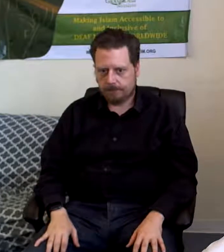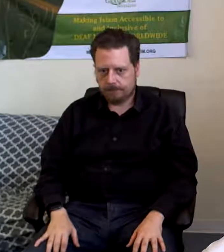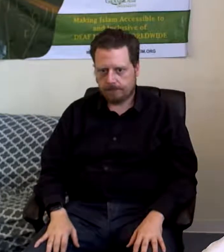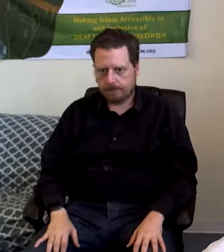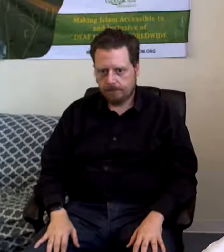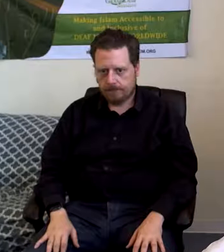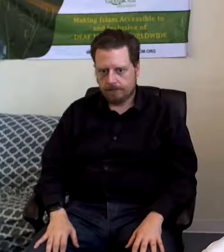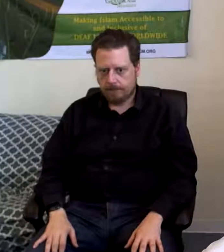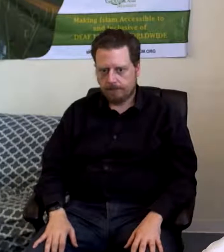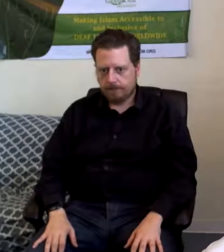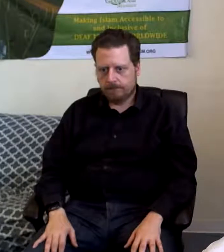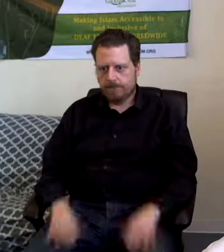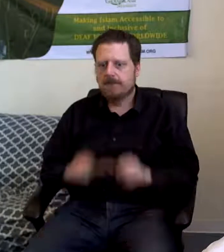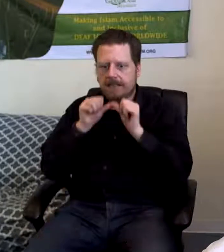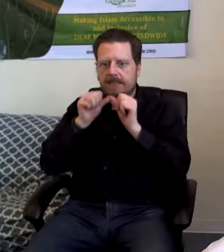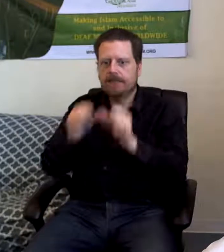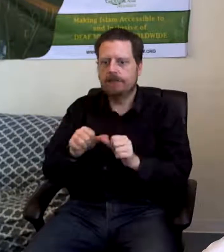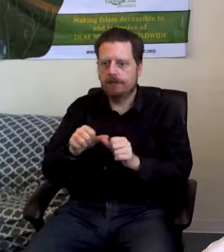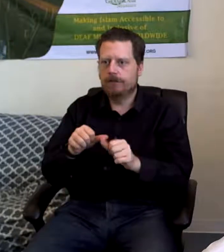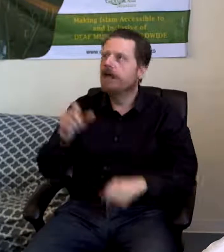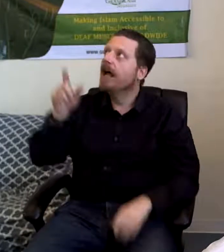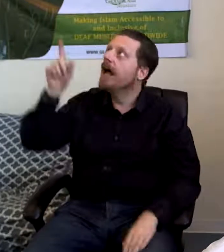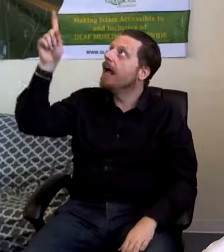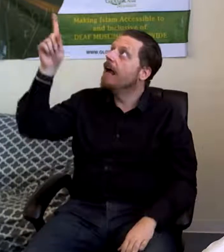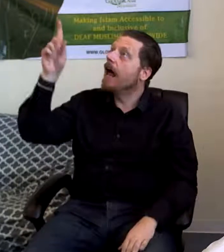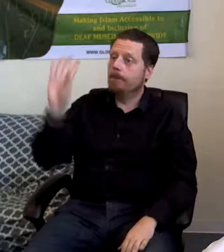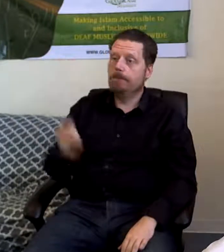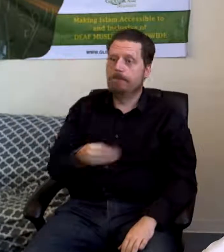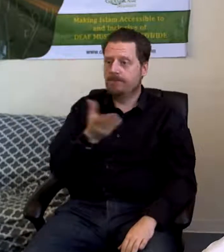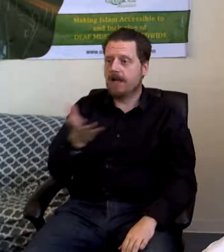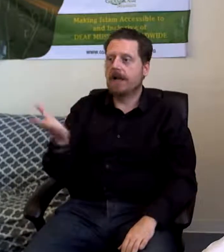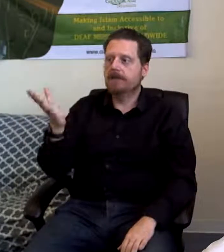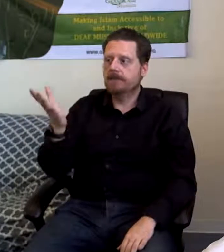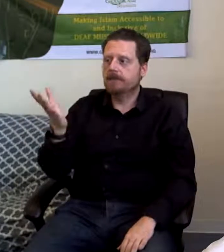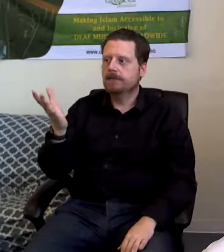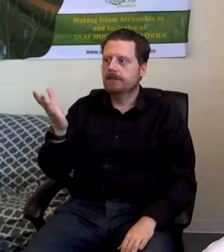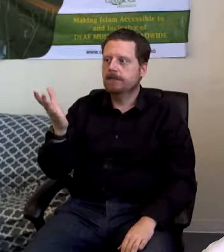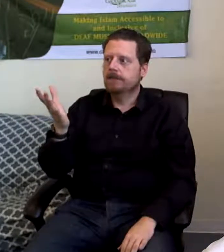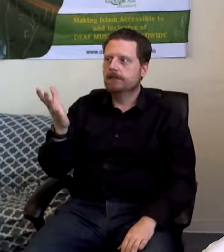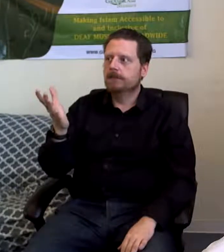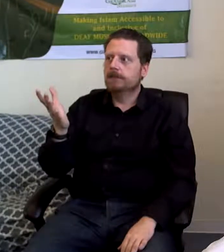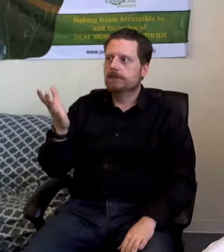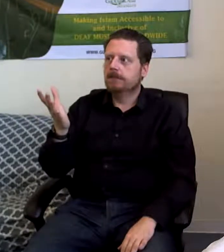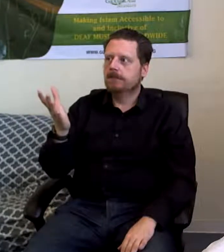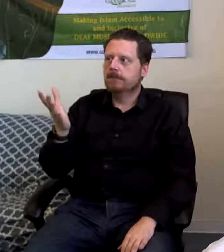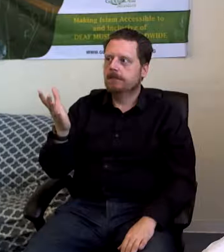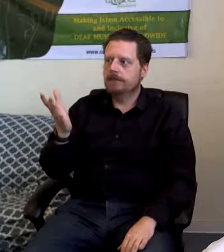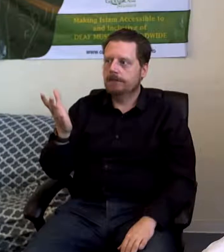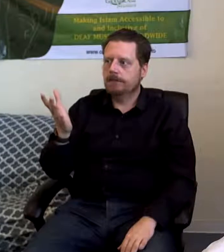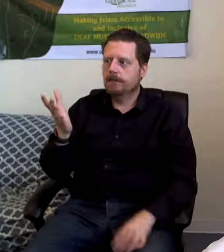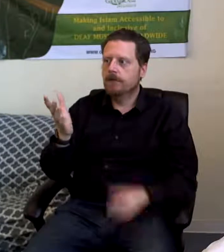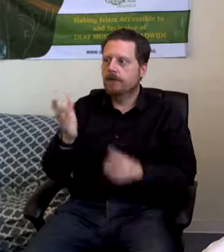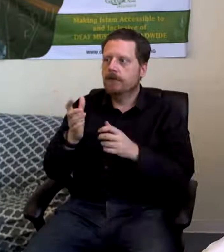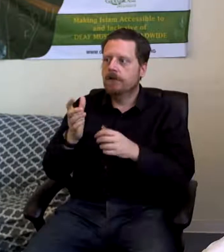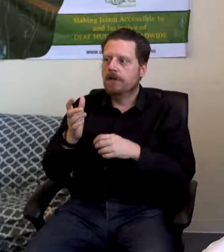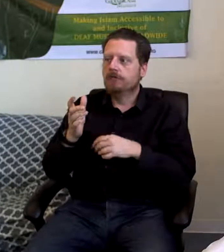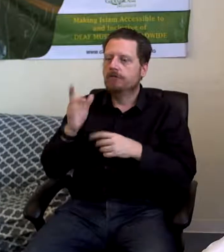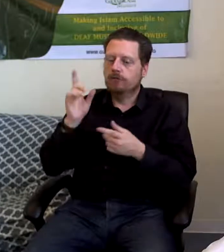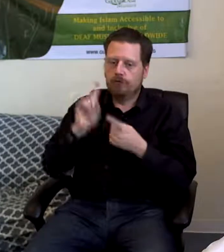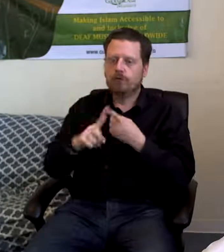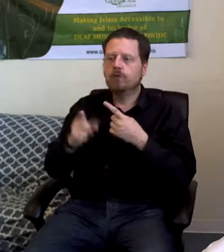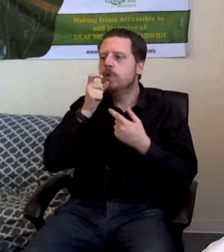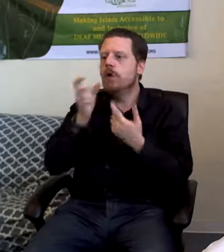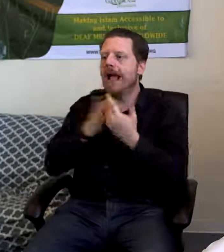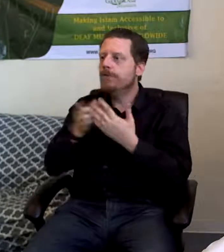And it goes on to say, and Allah provides whom He wills without account.